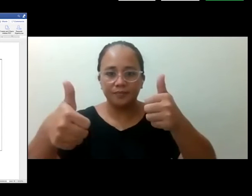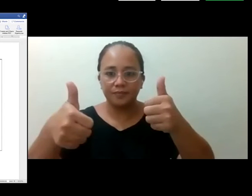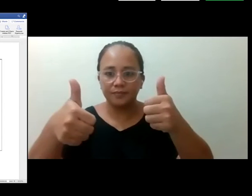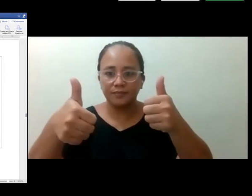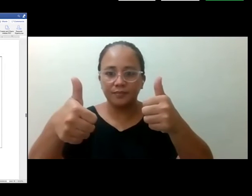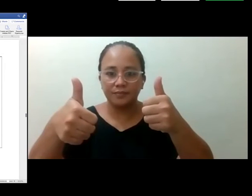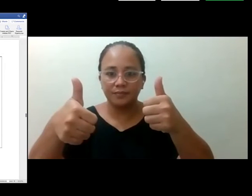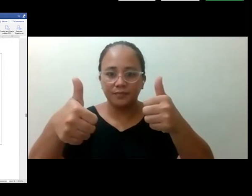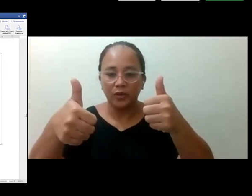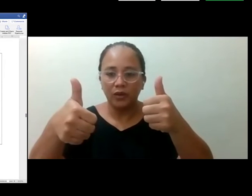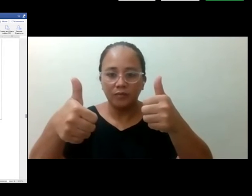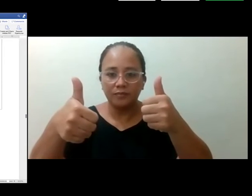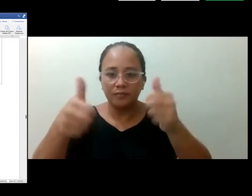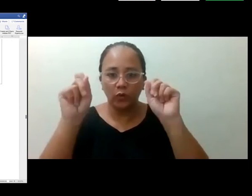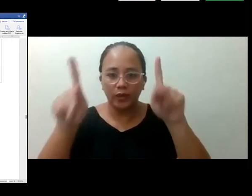Or add again. Okay.